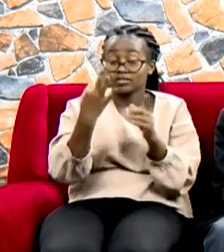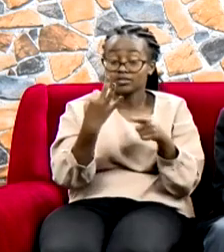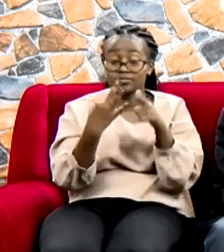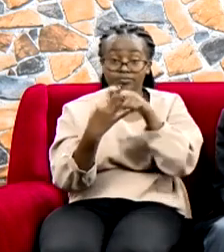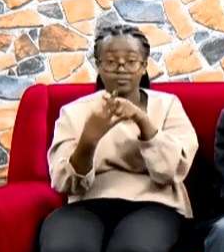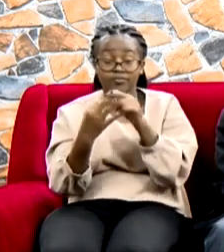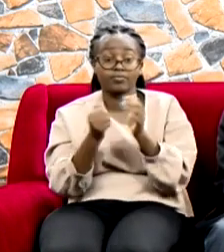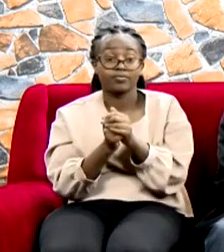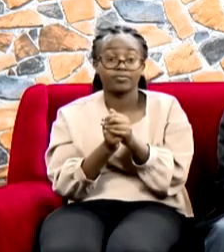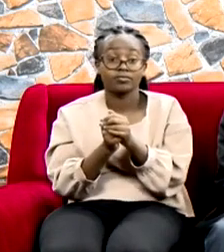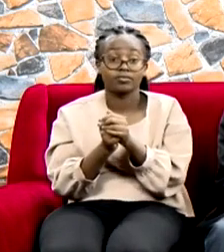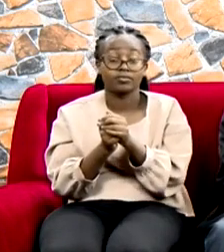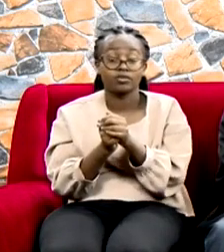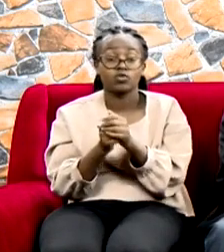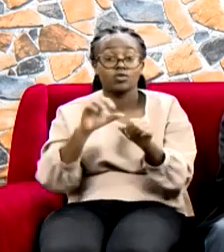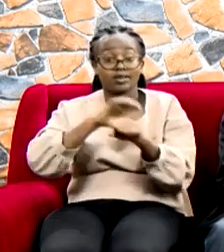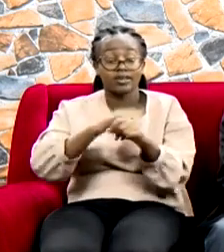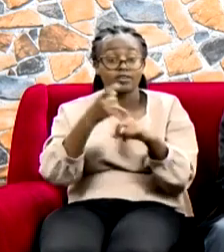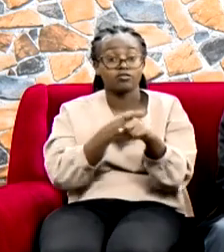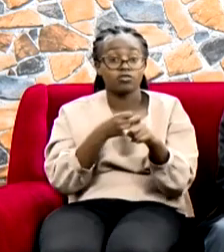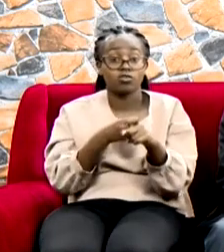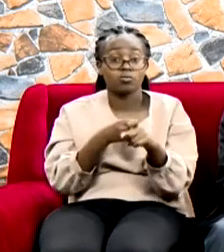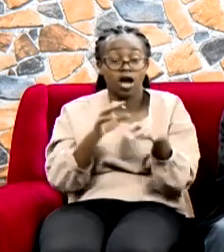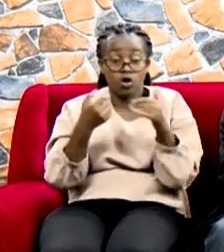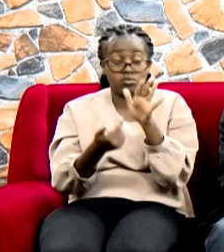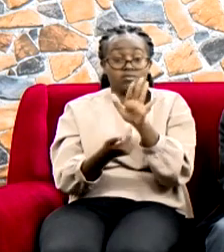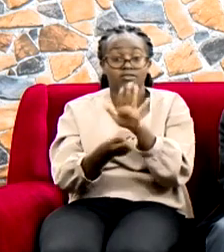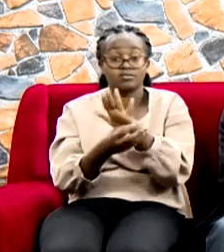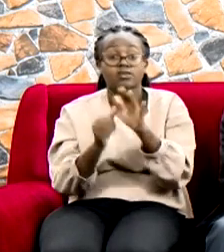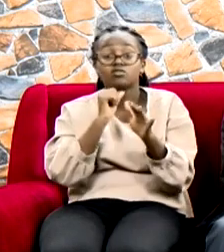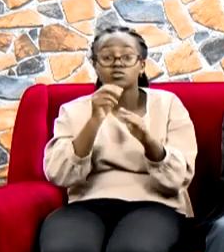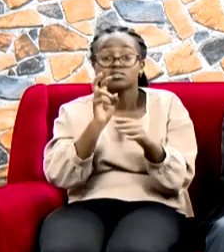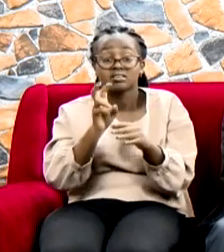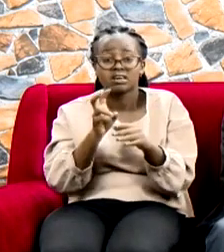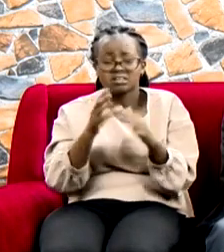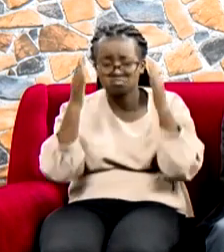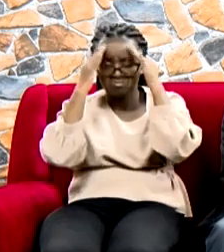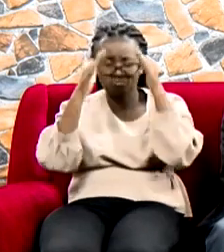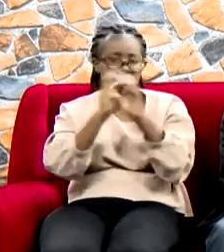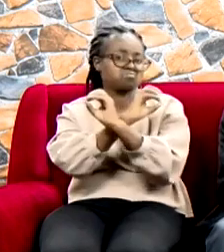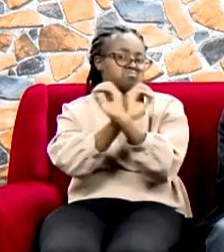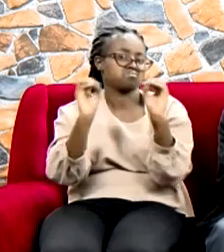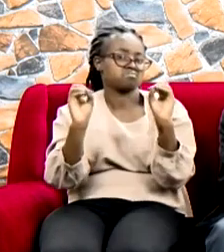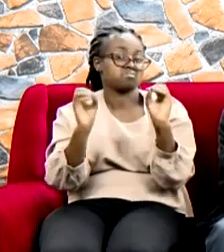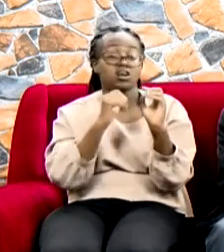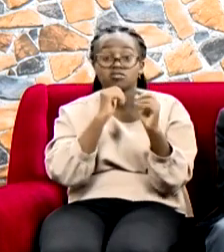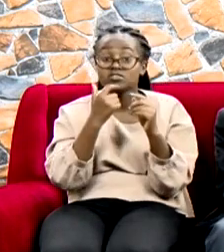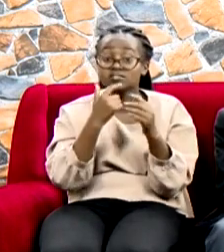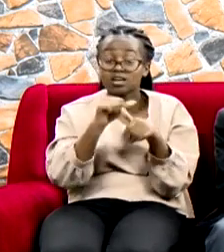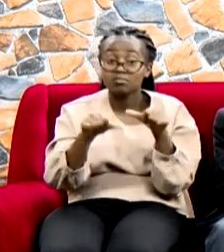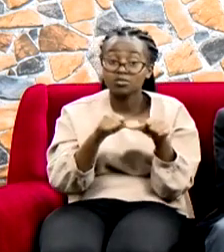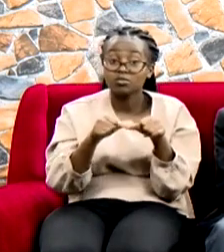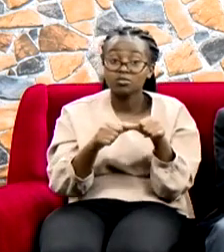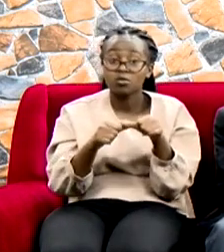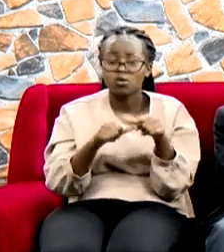areas. So you'll get from my description that I haven't mentioned anything to do with attention span. Yes. I haven't mentioned anything to do